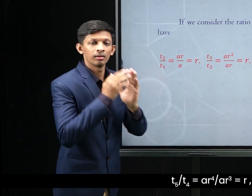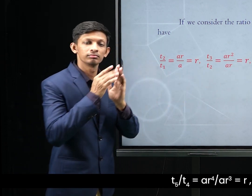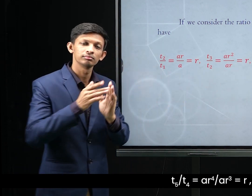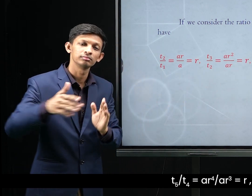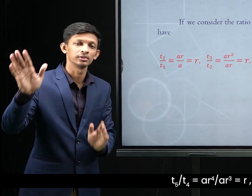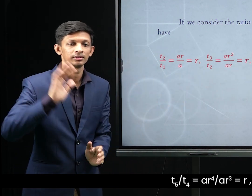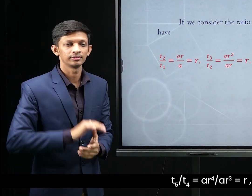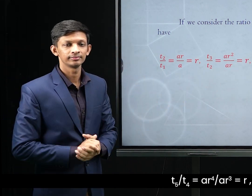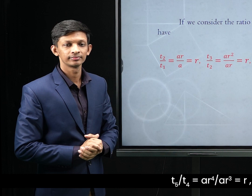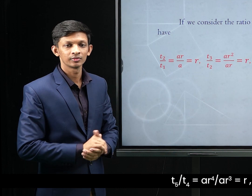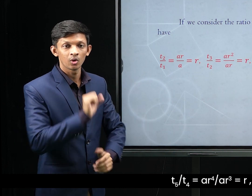is equal to R, and so on.